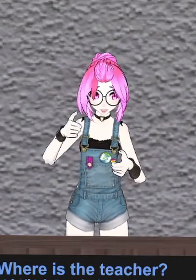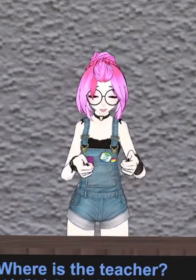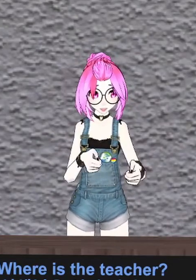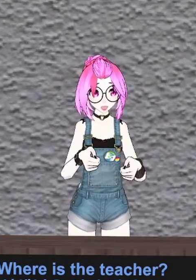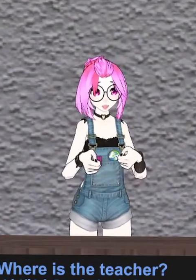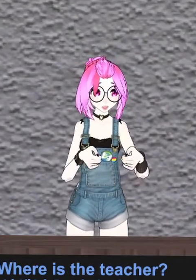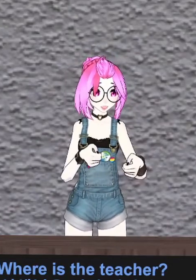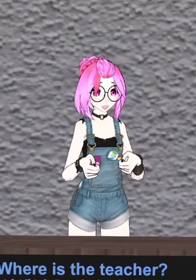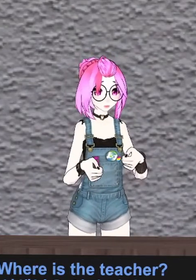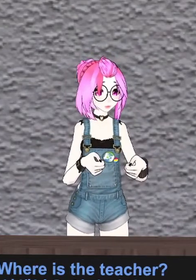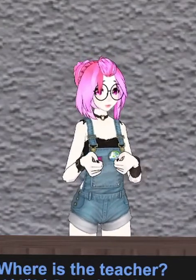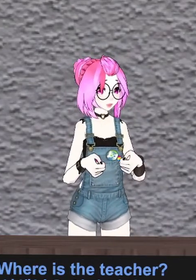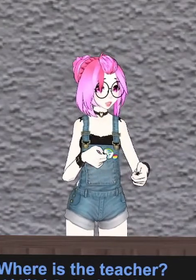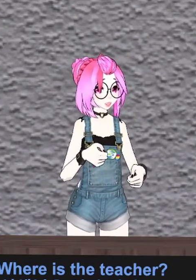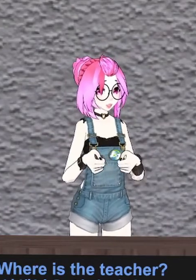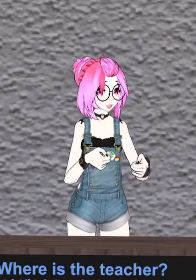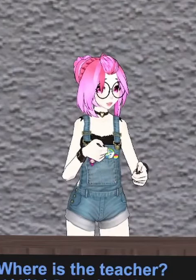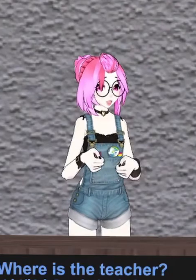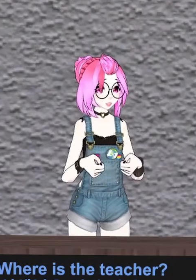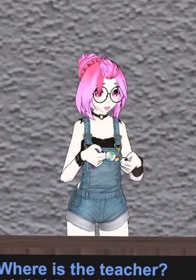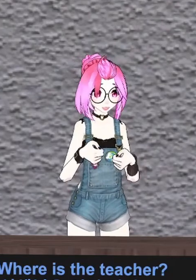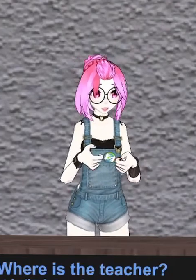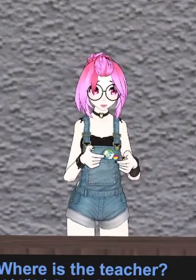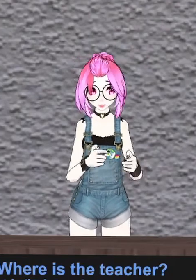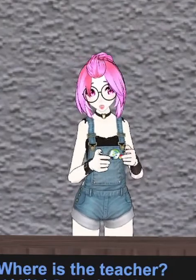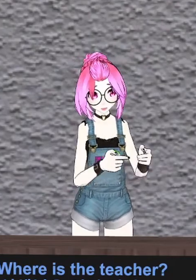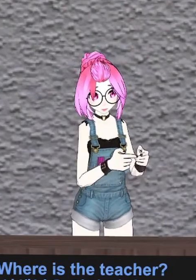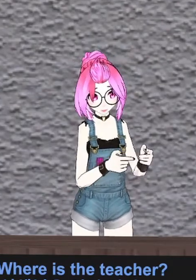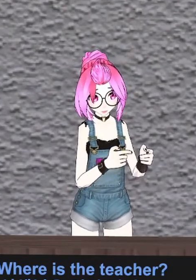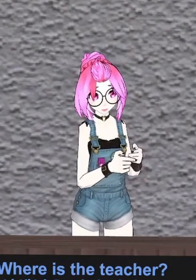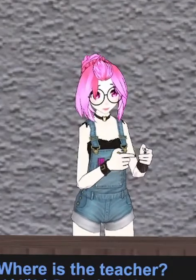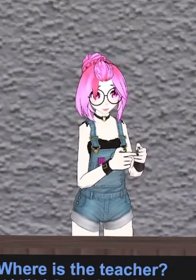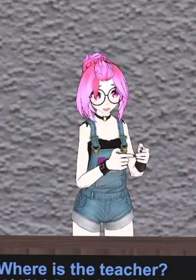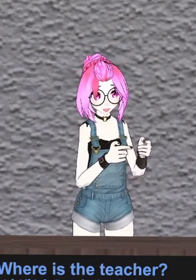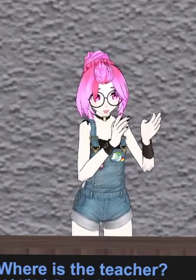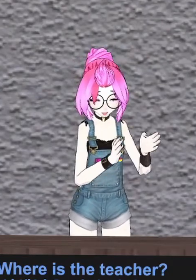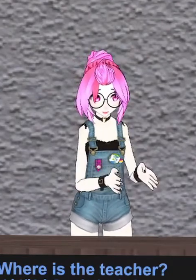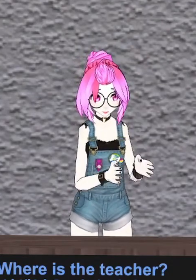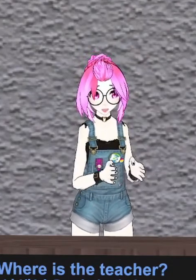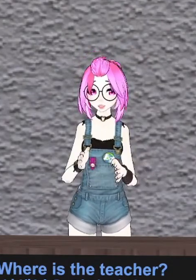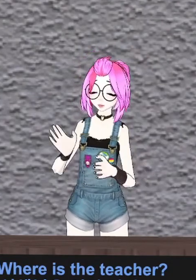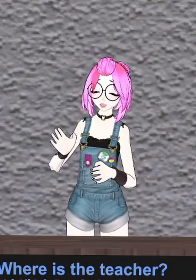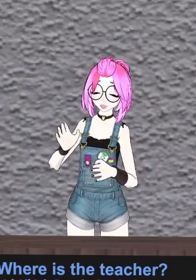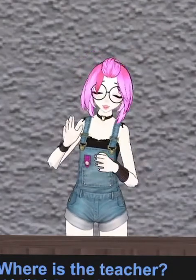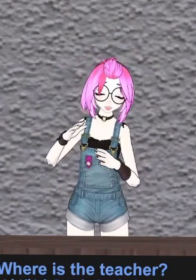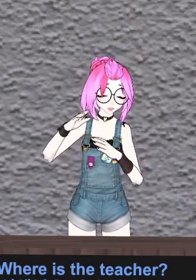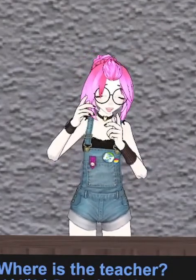horses on a carriage. You're controlling the horses, yeah. So control person, it just means